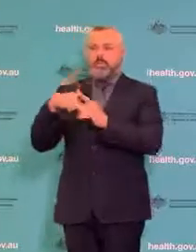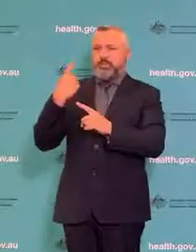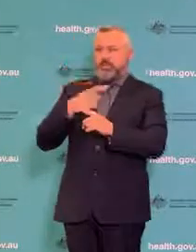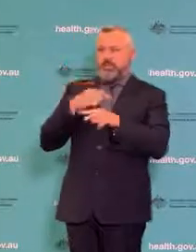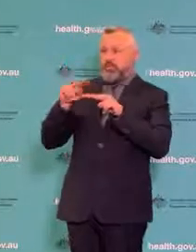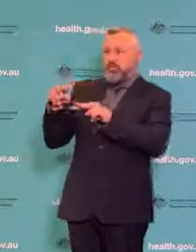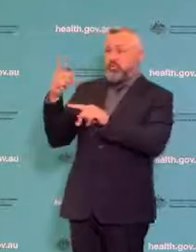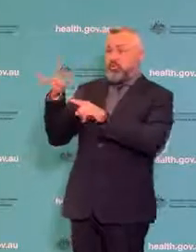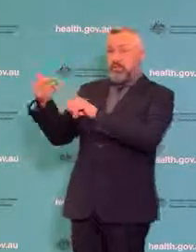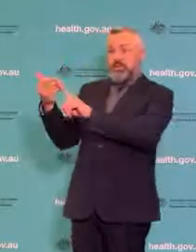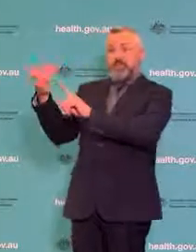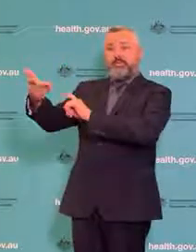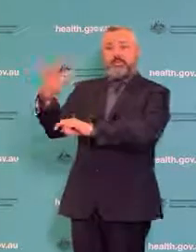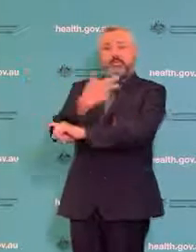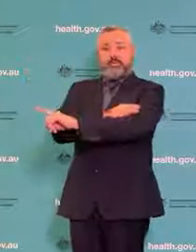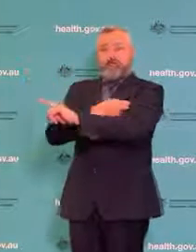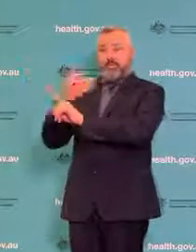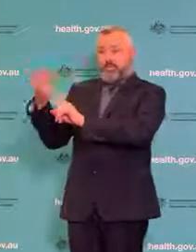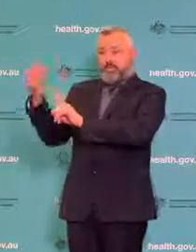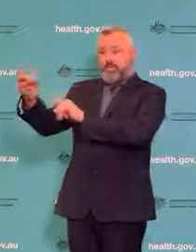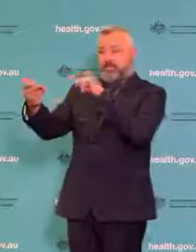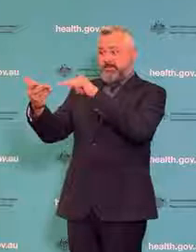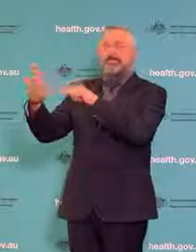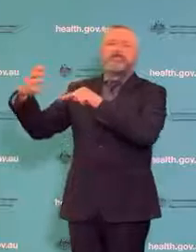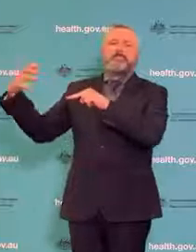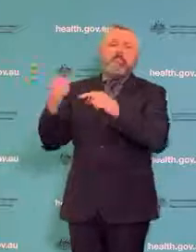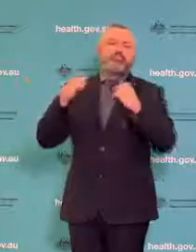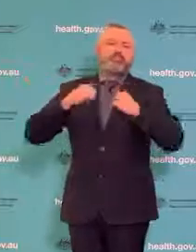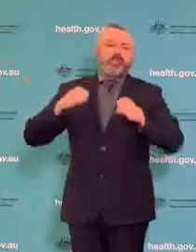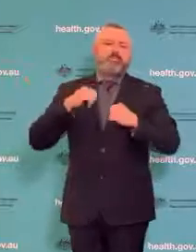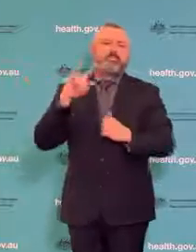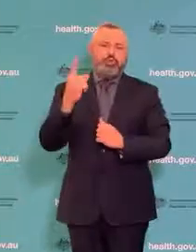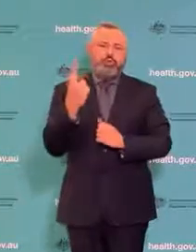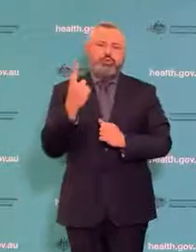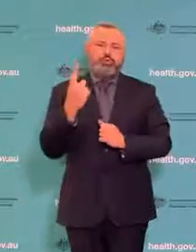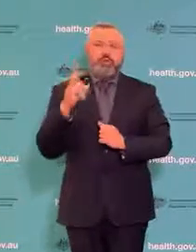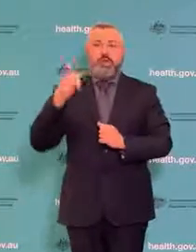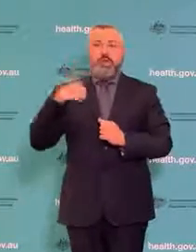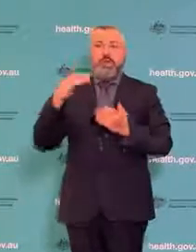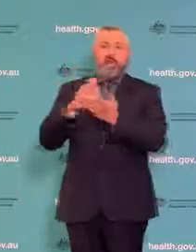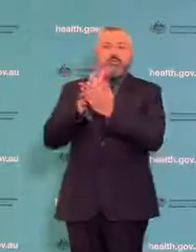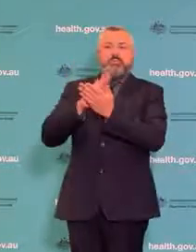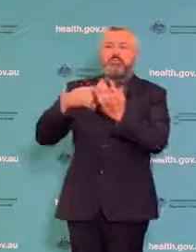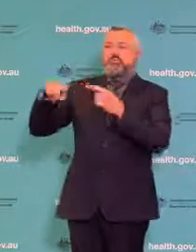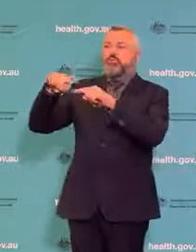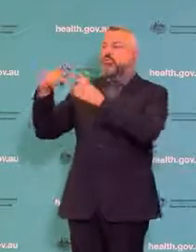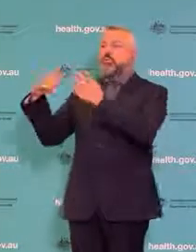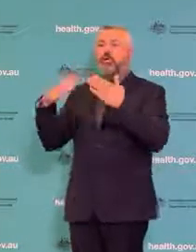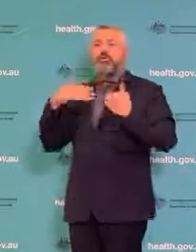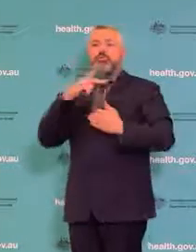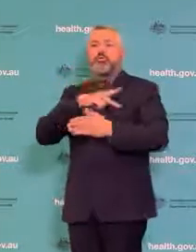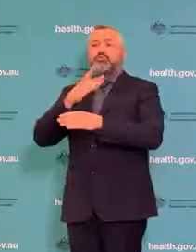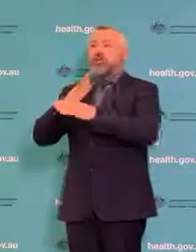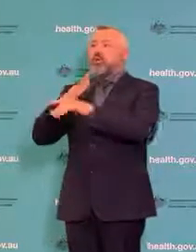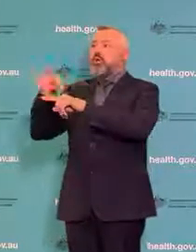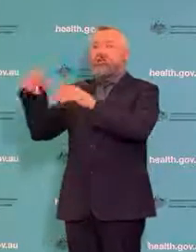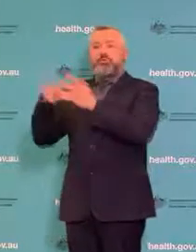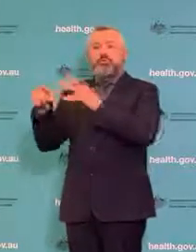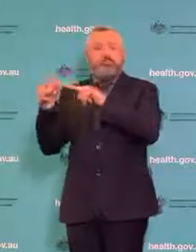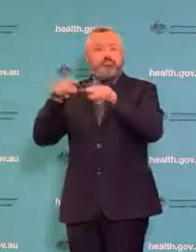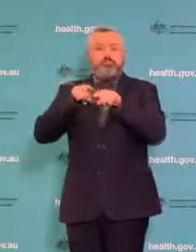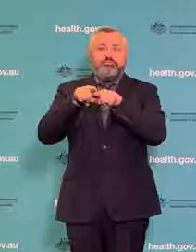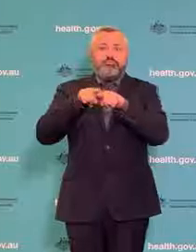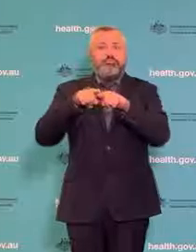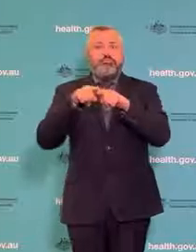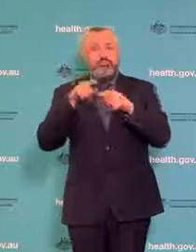vaccine has completed the training, but we're happy for any health professional to complete it. And so did you say it was WA and South